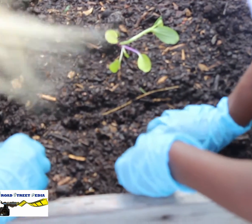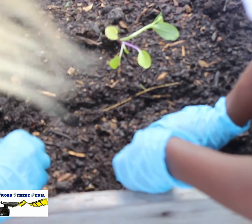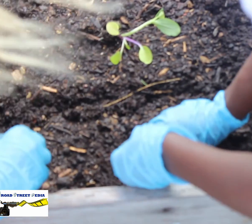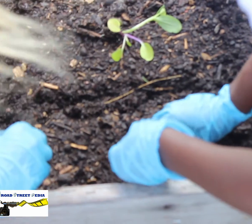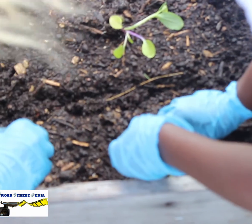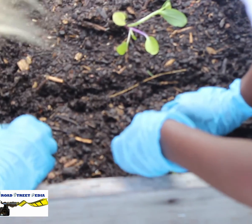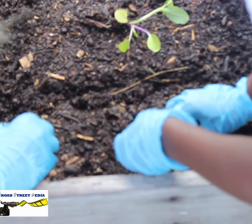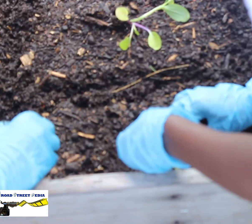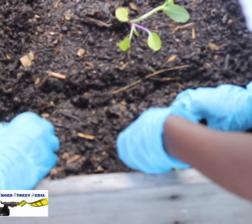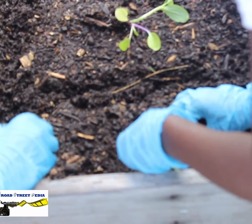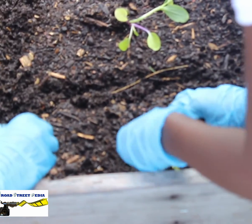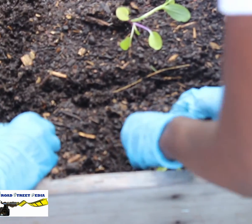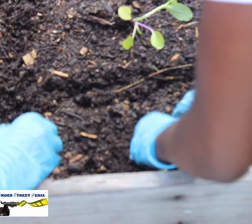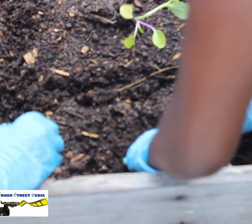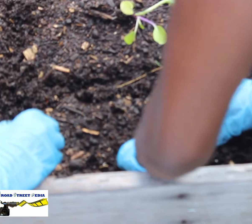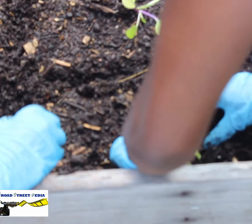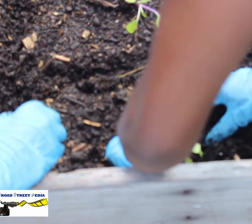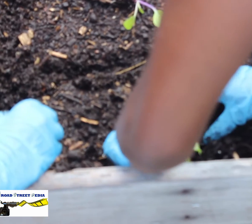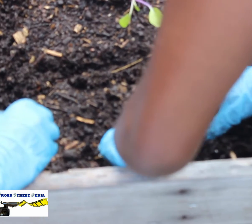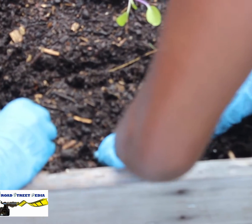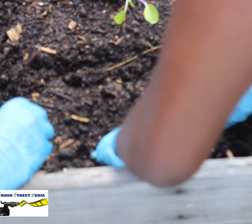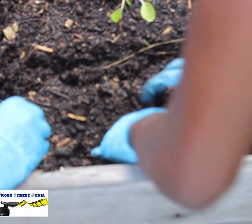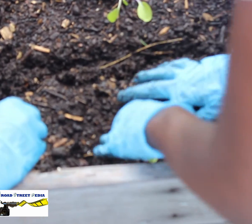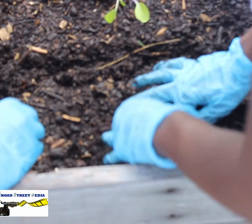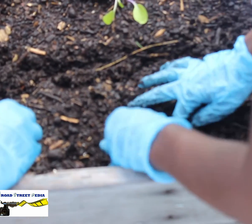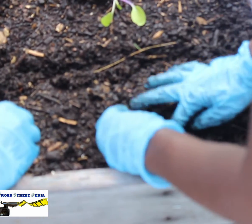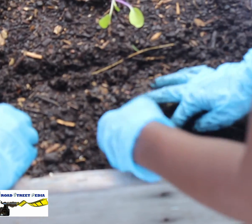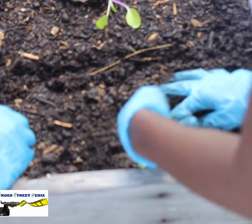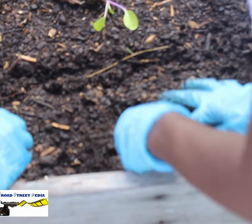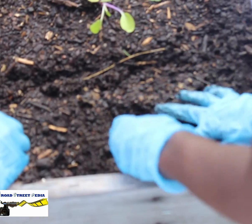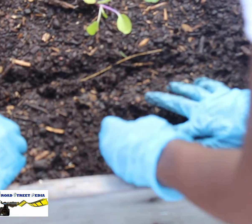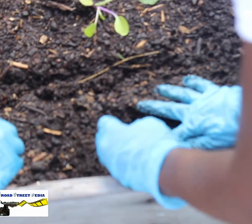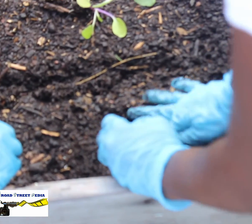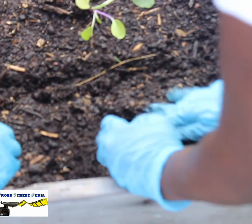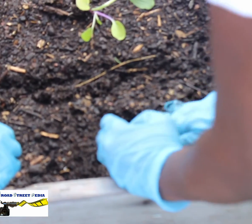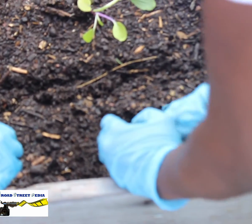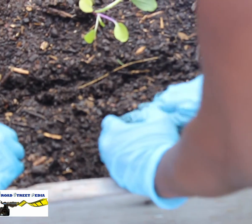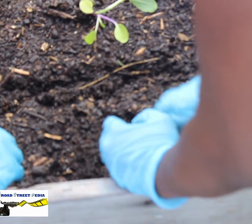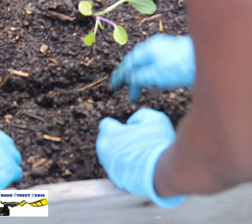You don't want no touching it, right? You see what I mean? She's separating good.